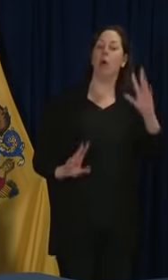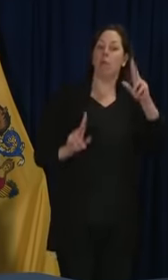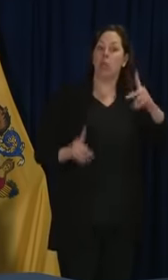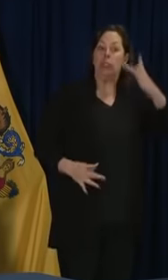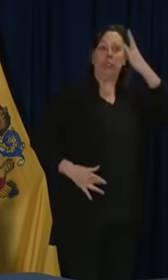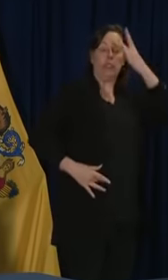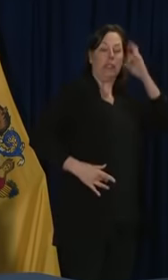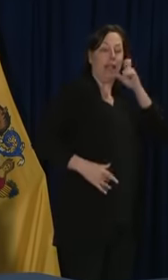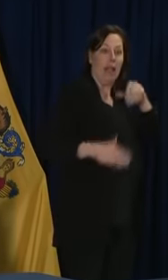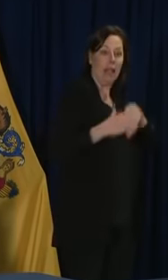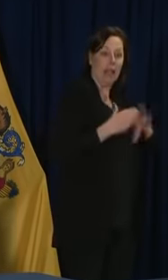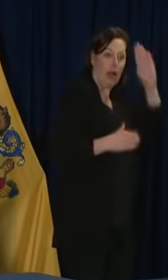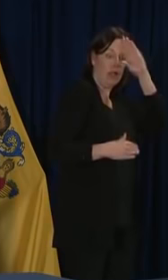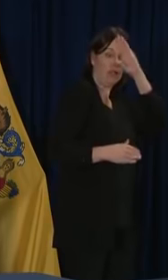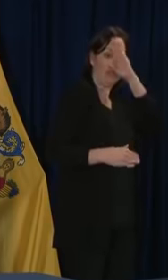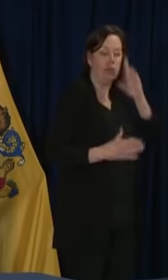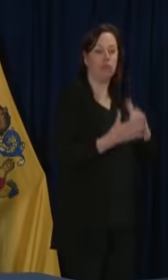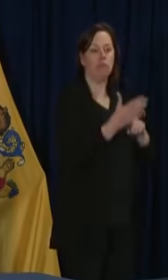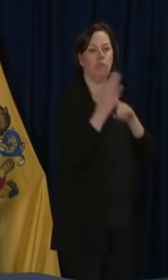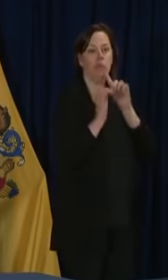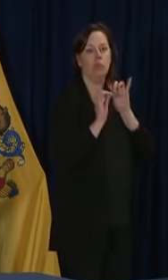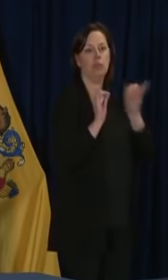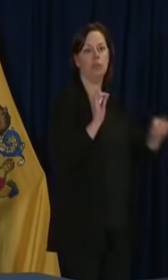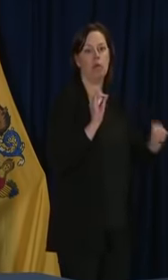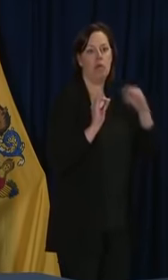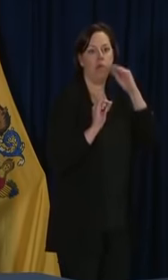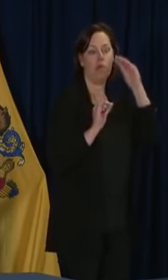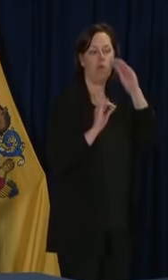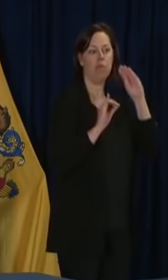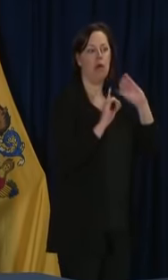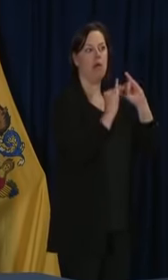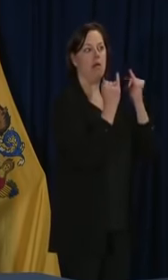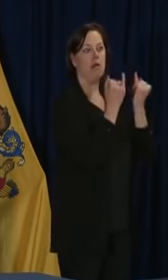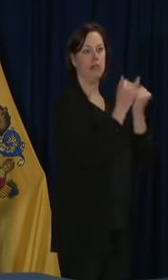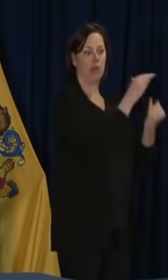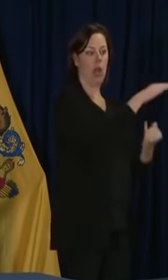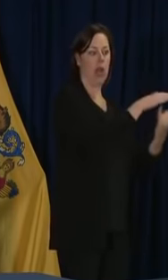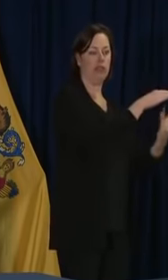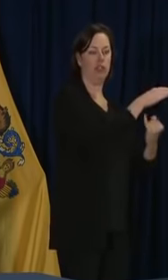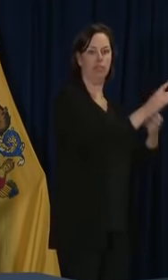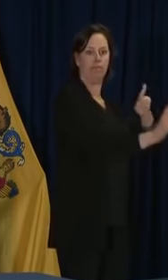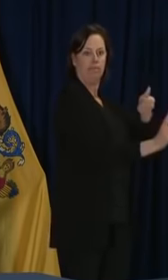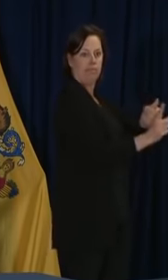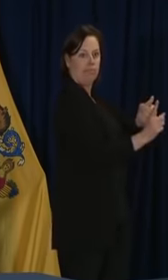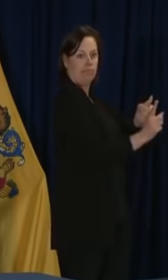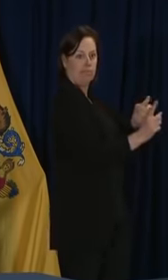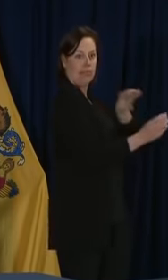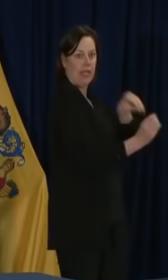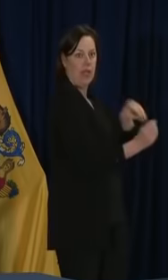hospitalized, again, the self-isolation at the home